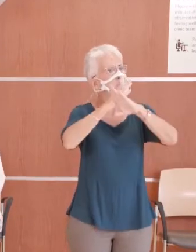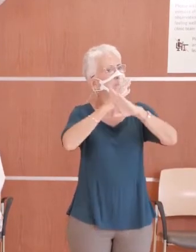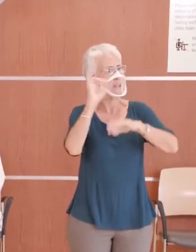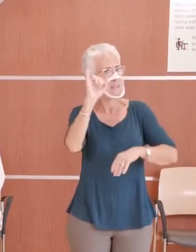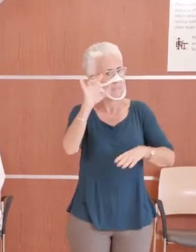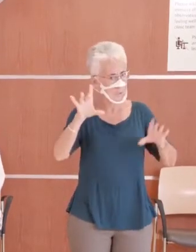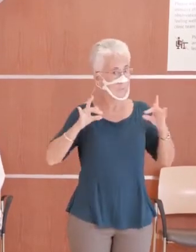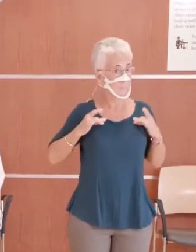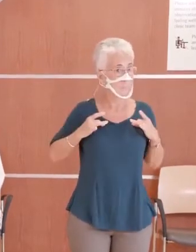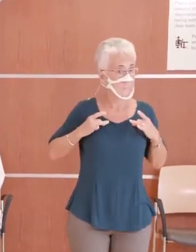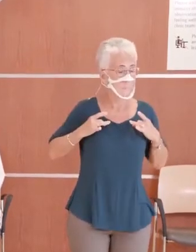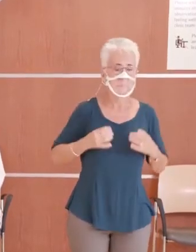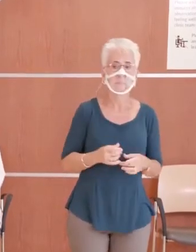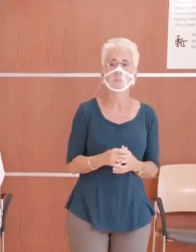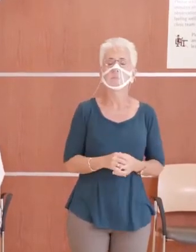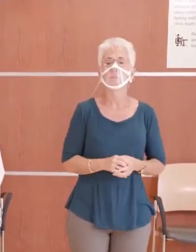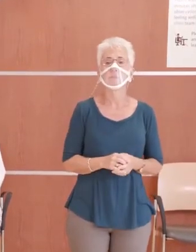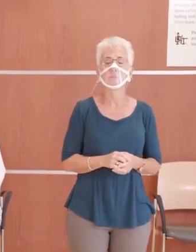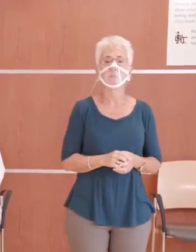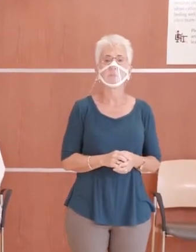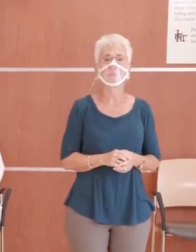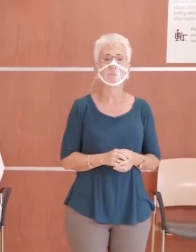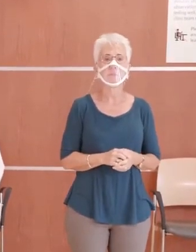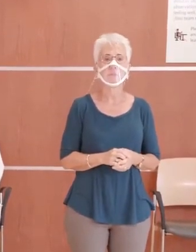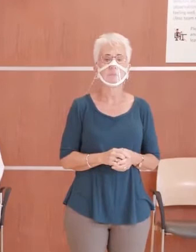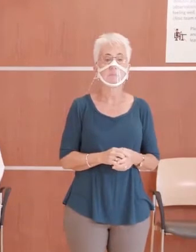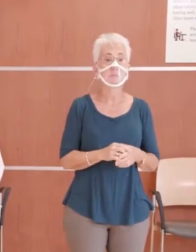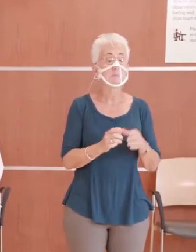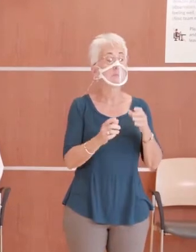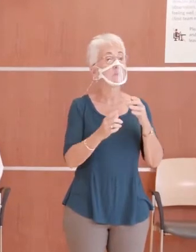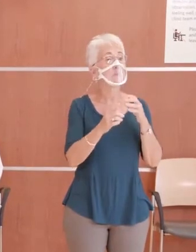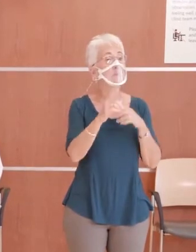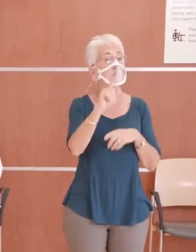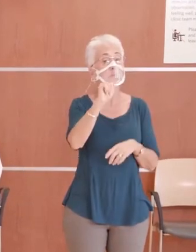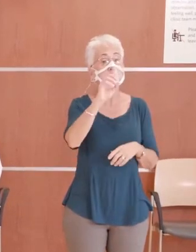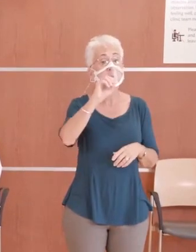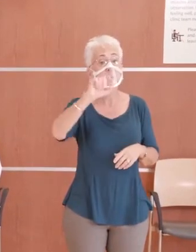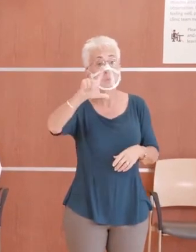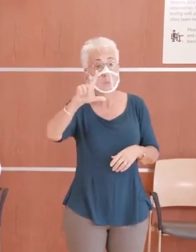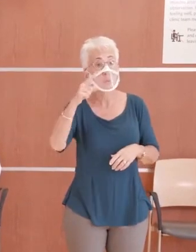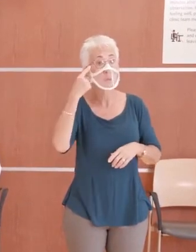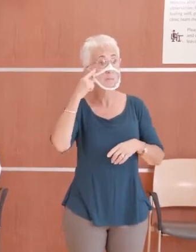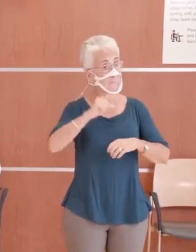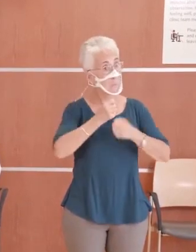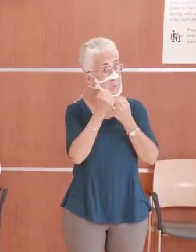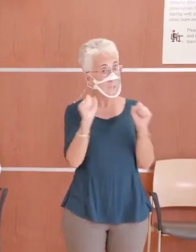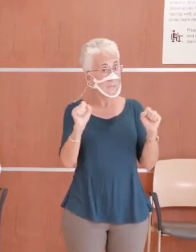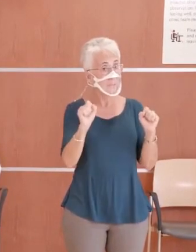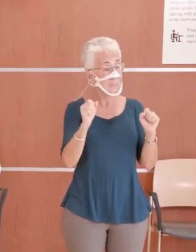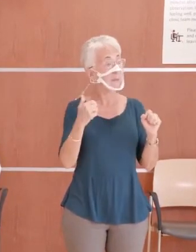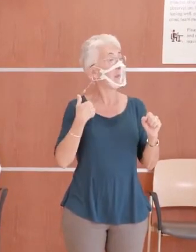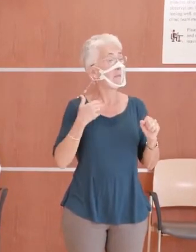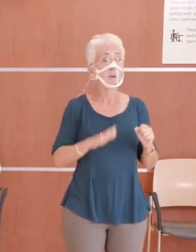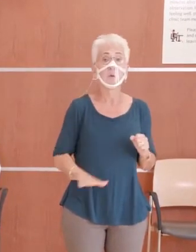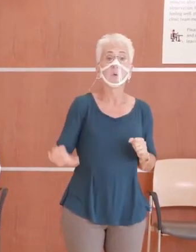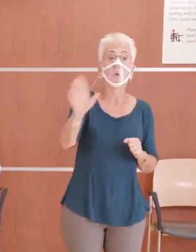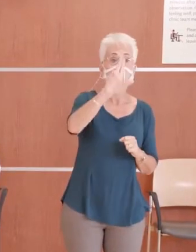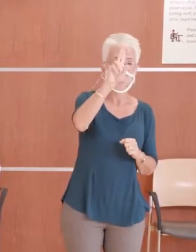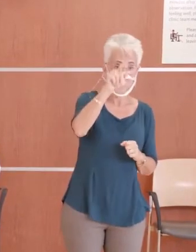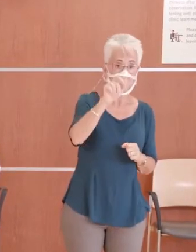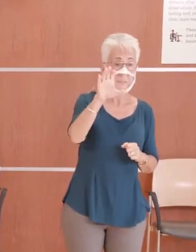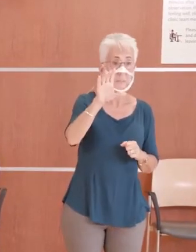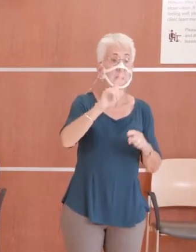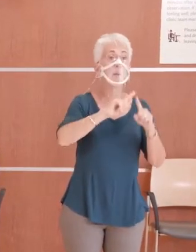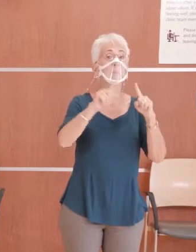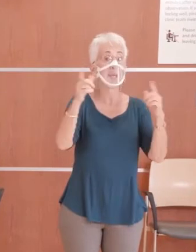infections. Those techniques and tools are available all across UPMC, but they're all available